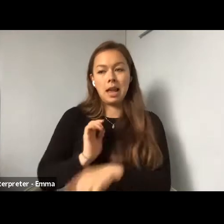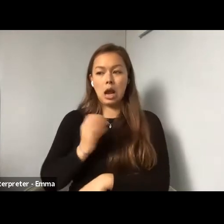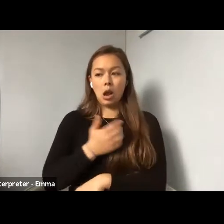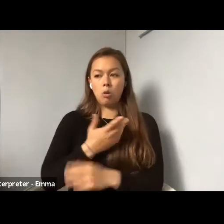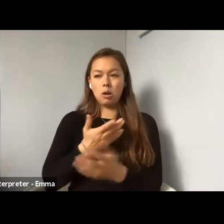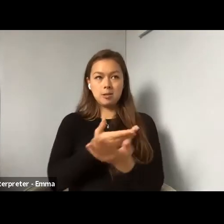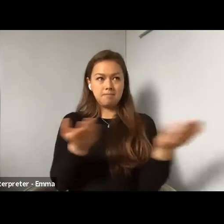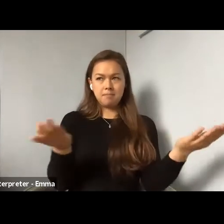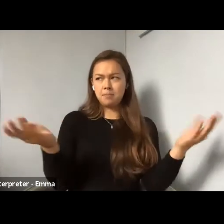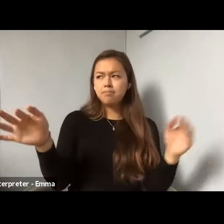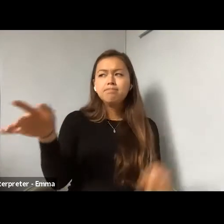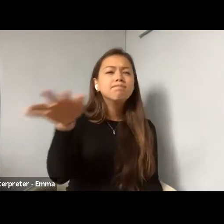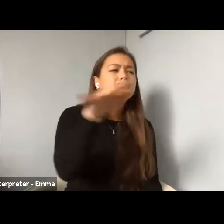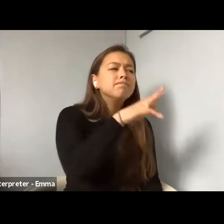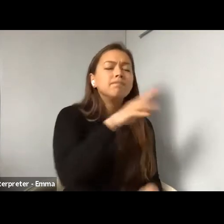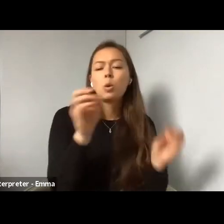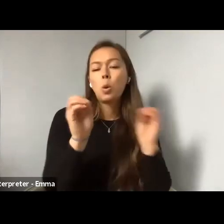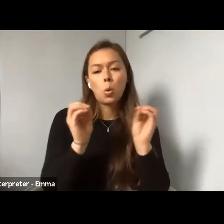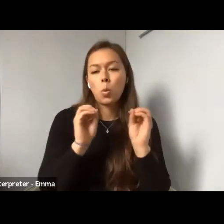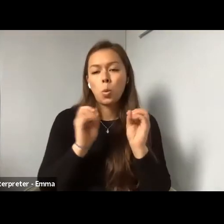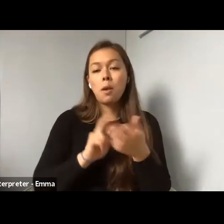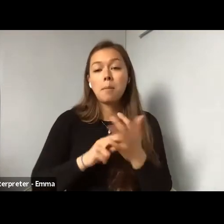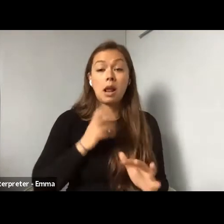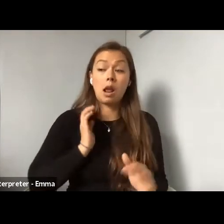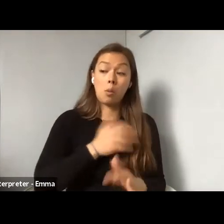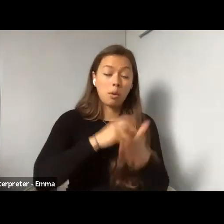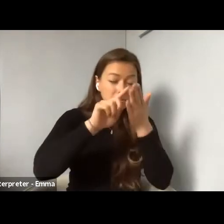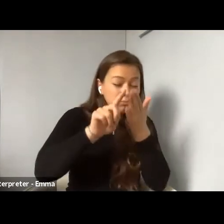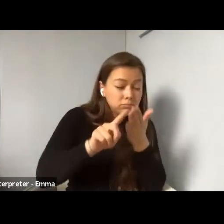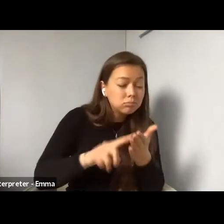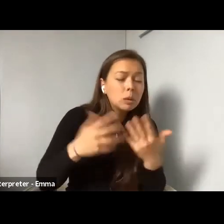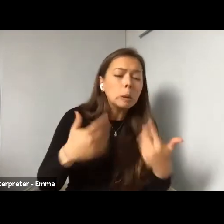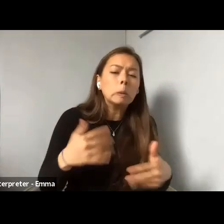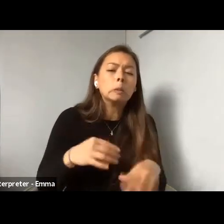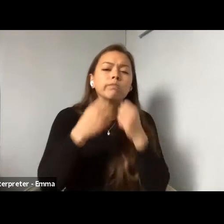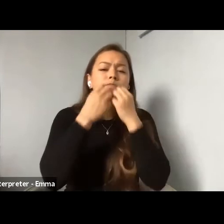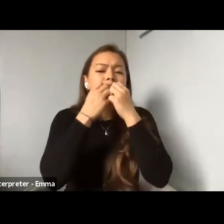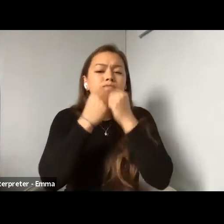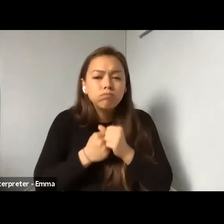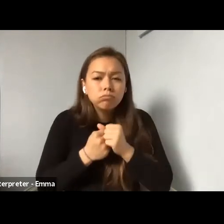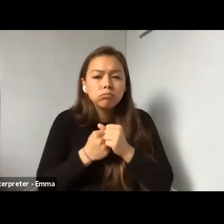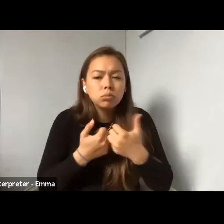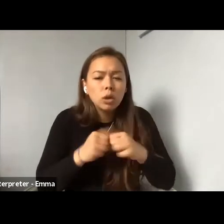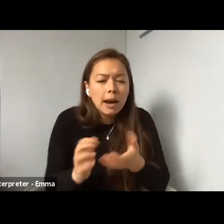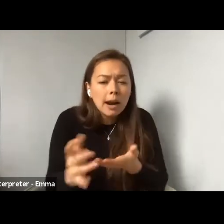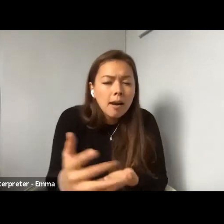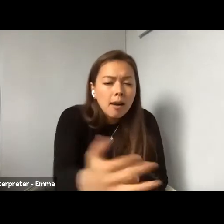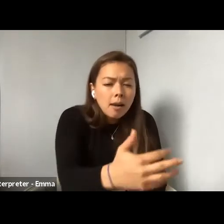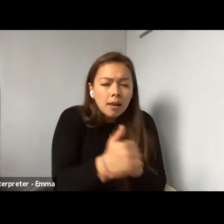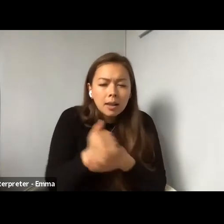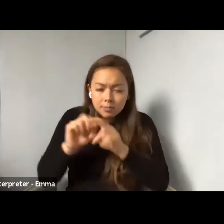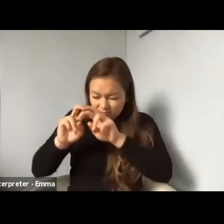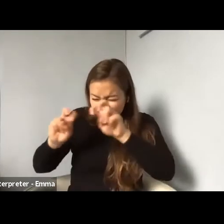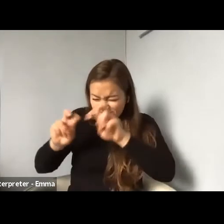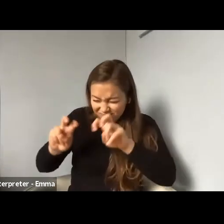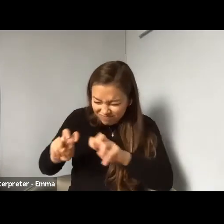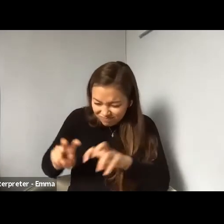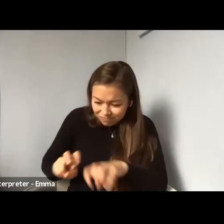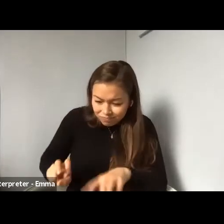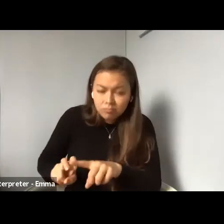can disseminate this information and help other people create similar programs. So we will be doing longitudinal